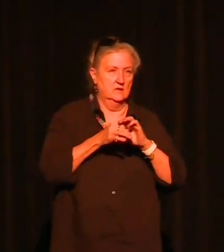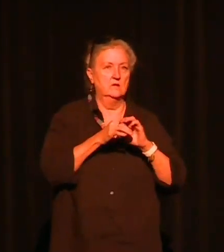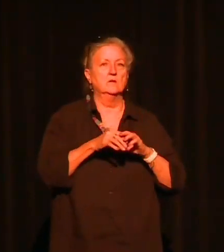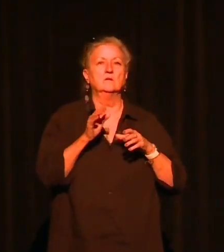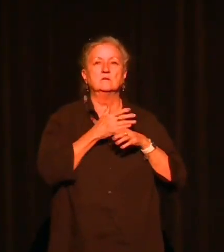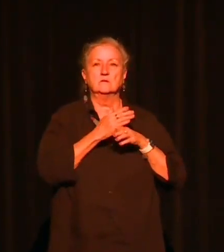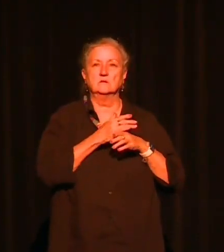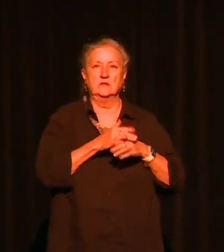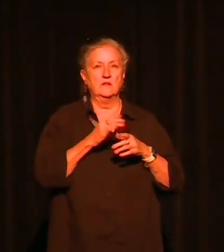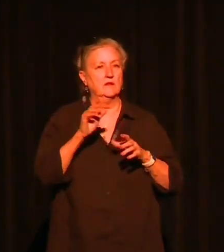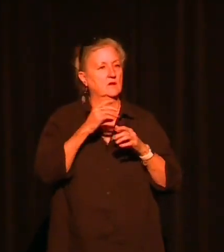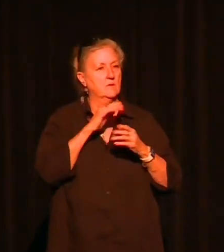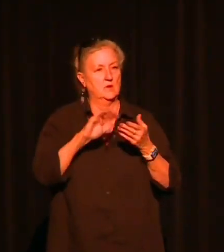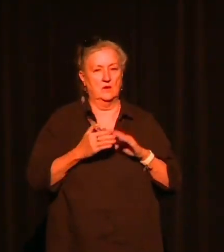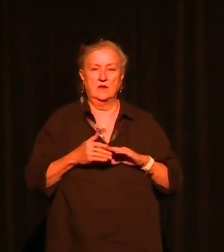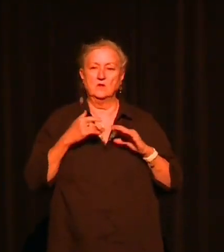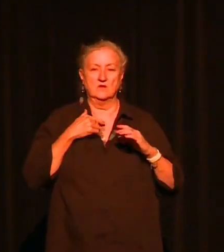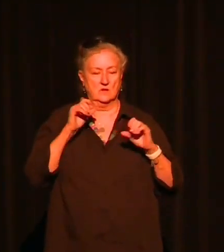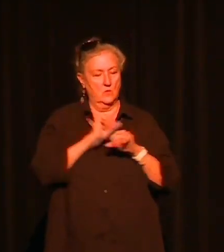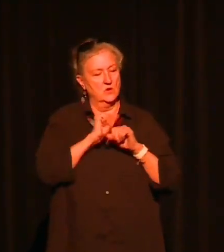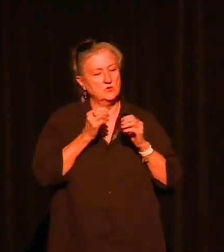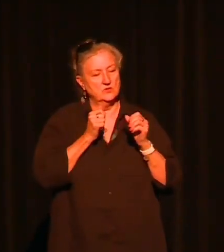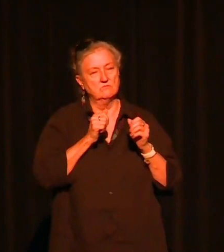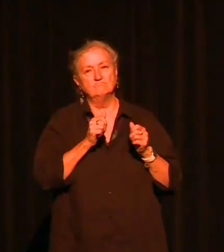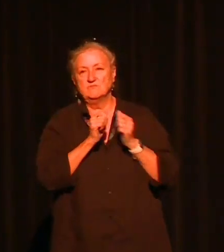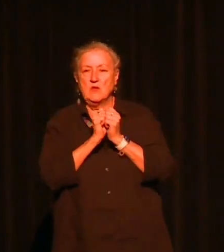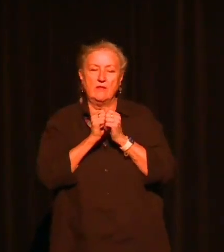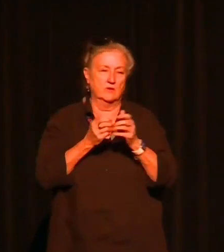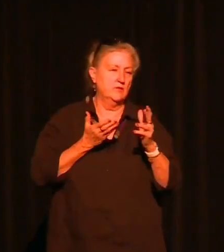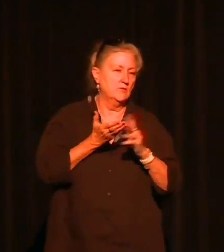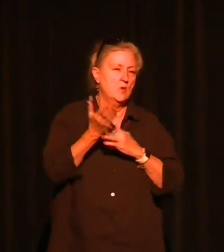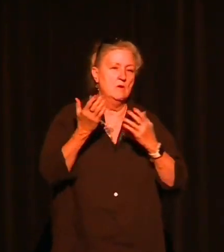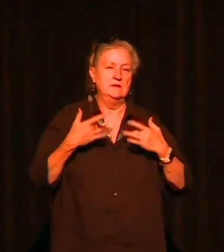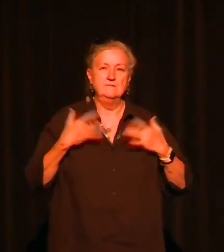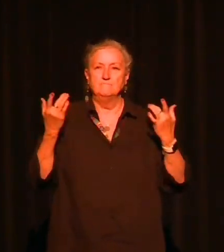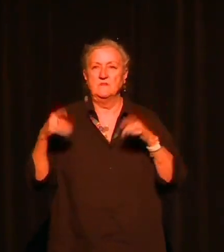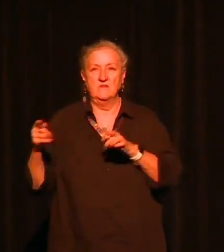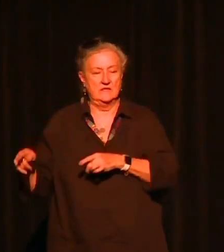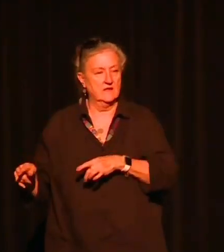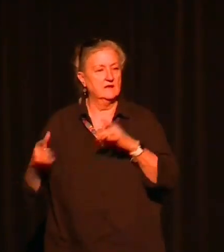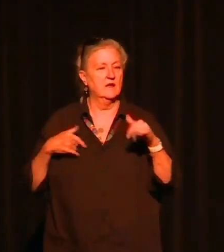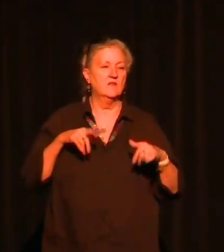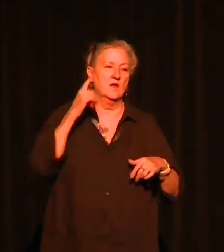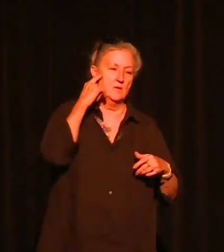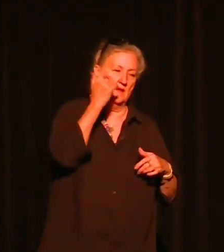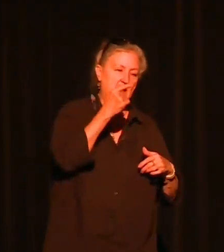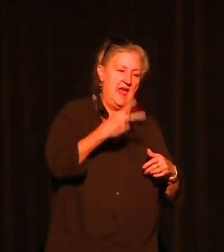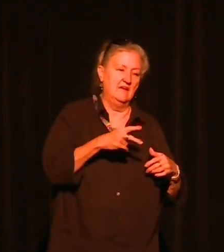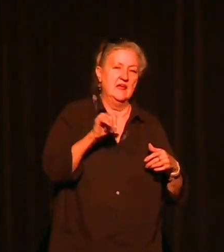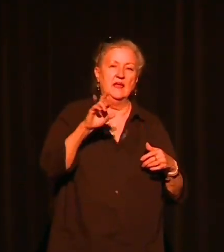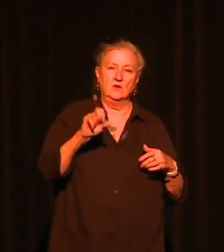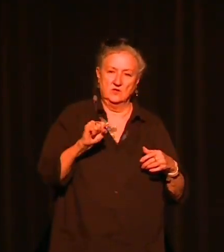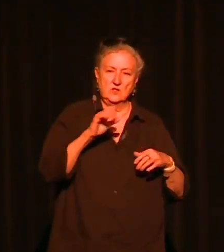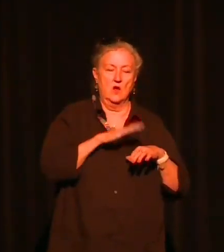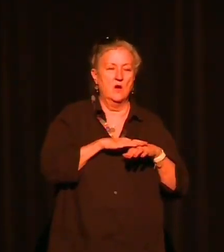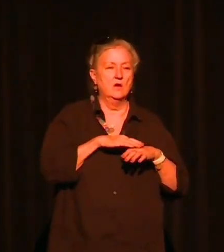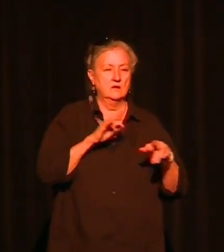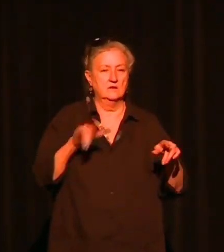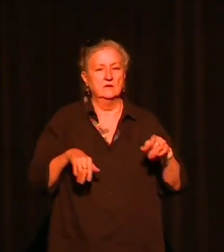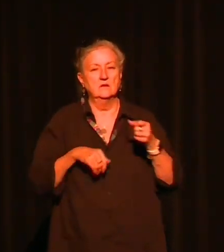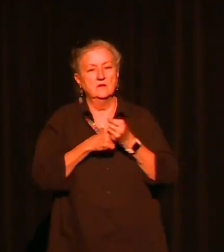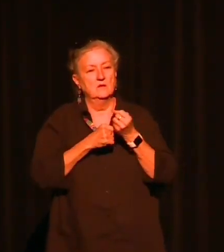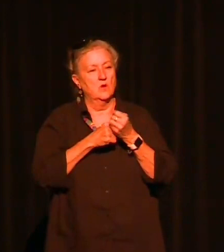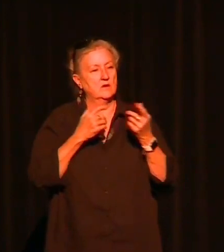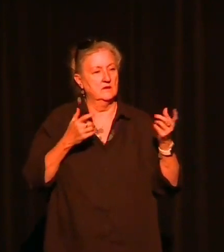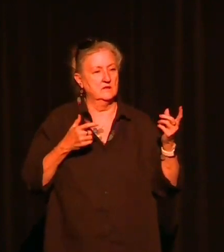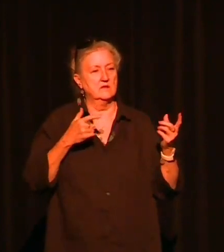together to get through this event. I thought at this point in time, when about half of the acres of the fire are on National Forest